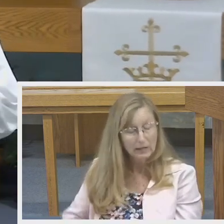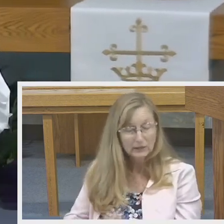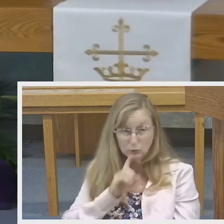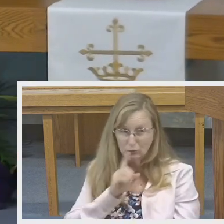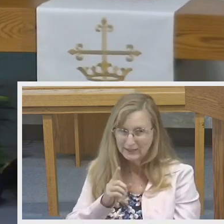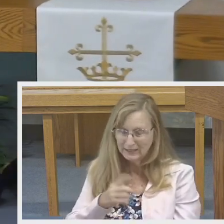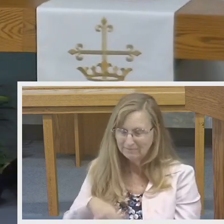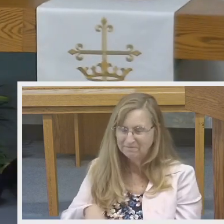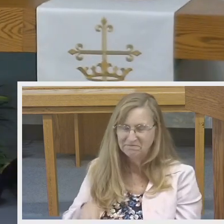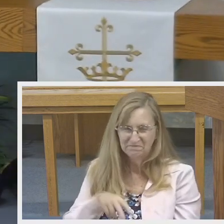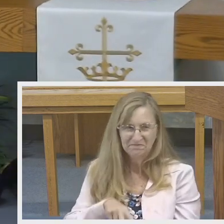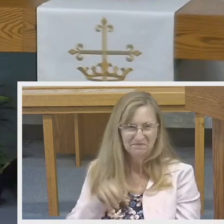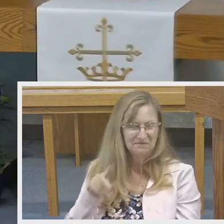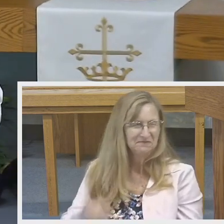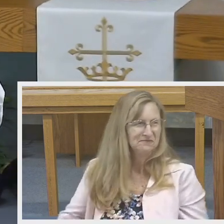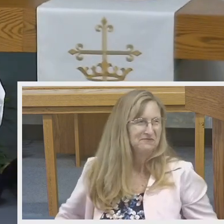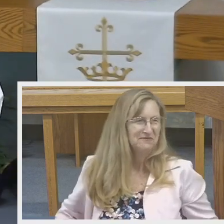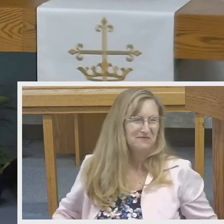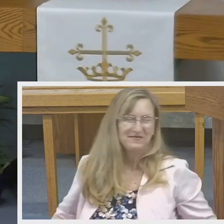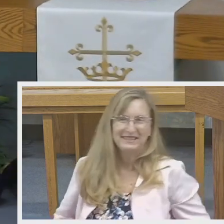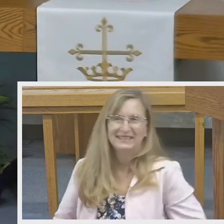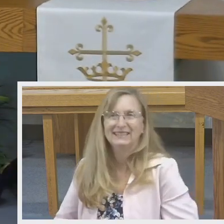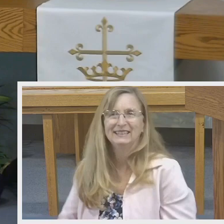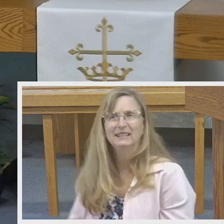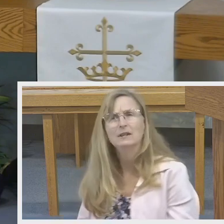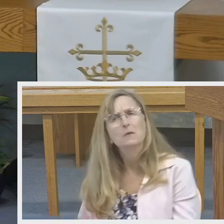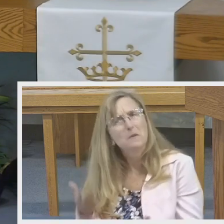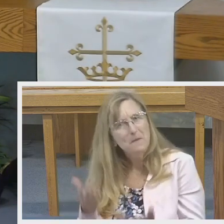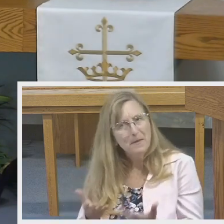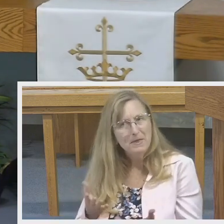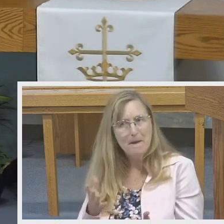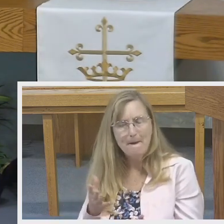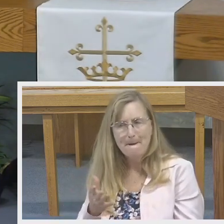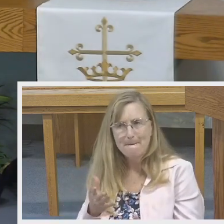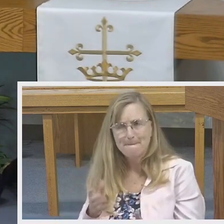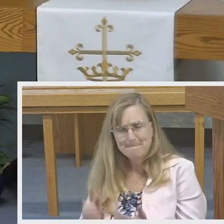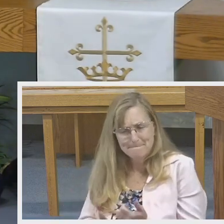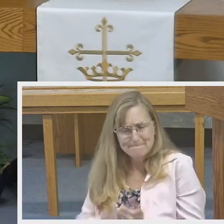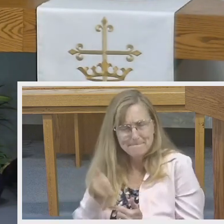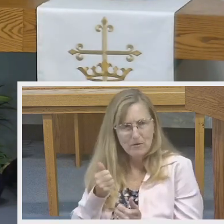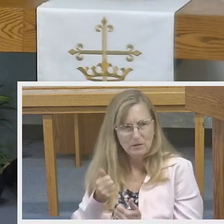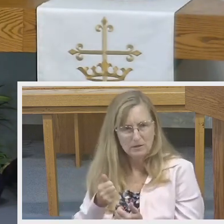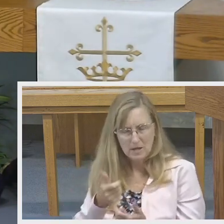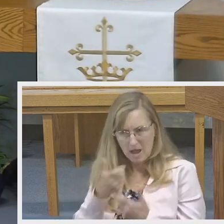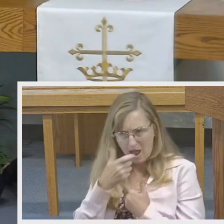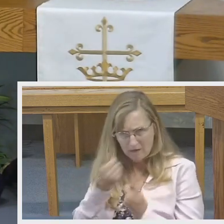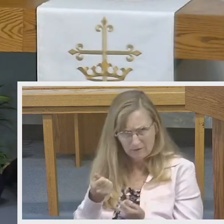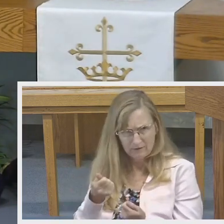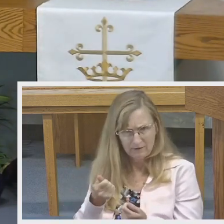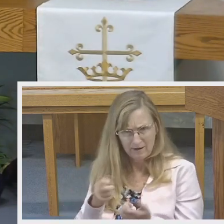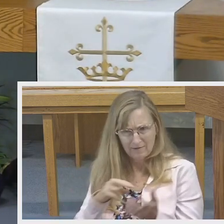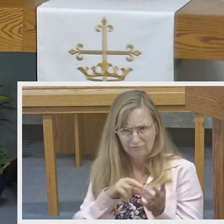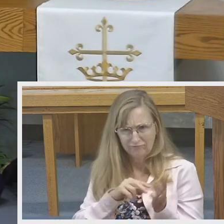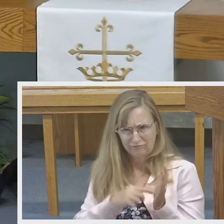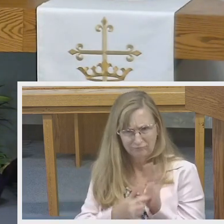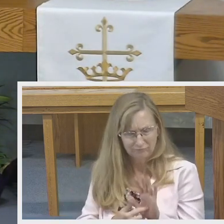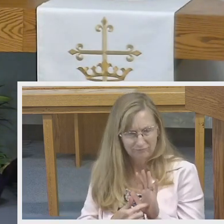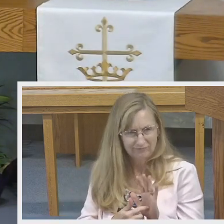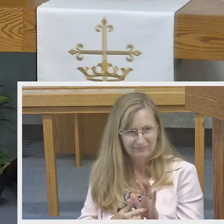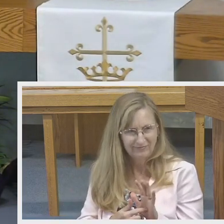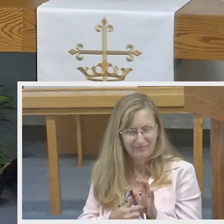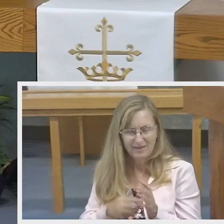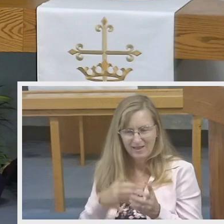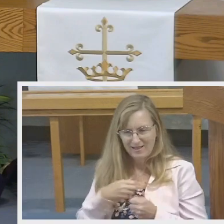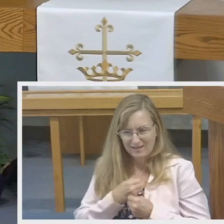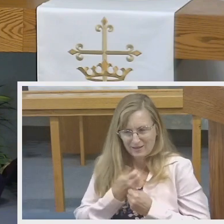He is risen indeed. Perhaps the most fascinating example I saw of how people are willing to express their faith